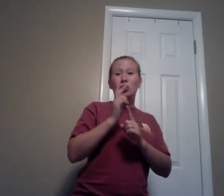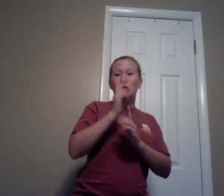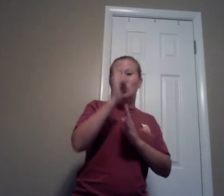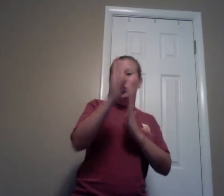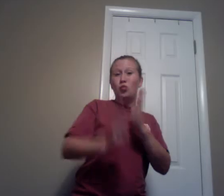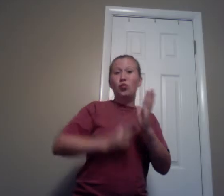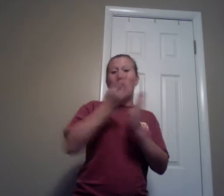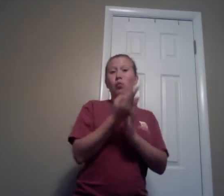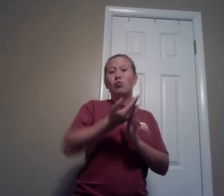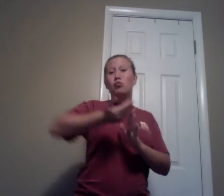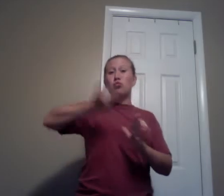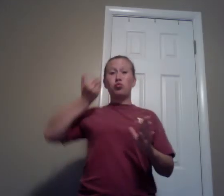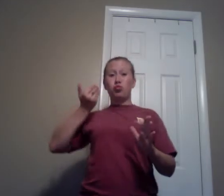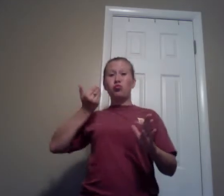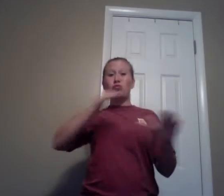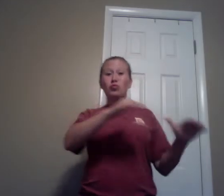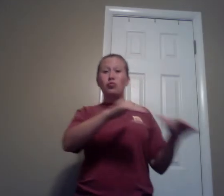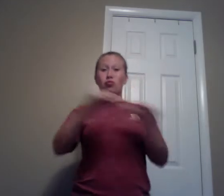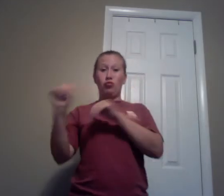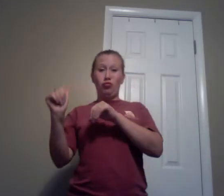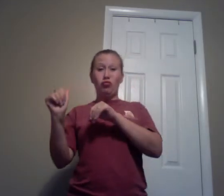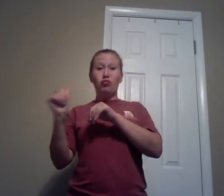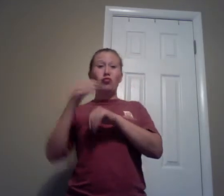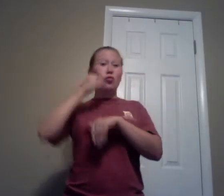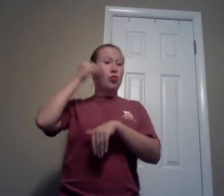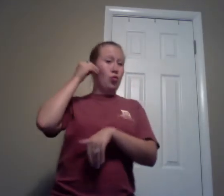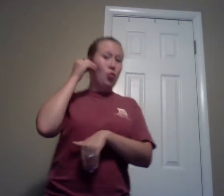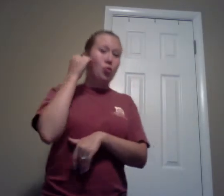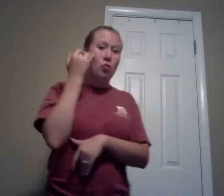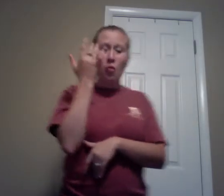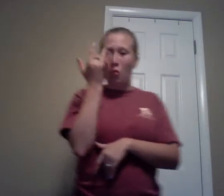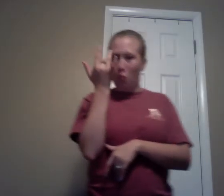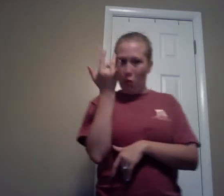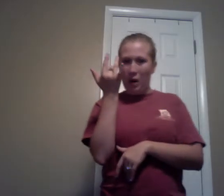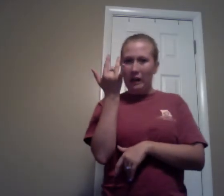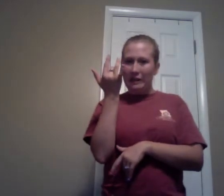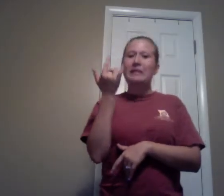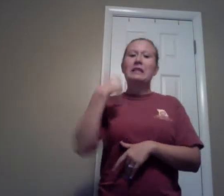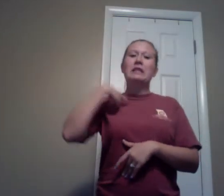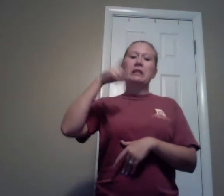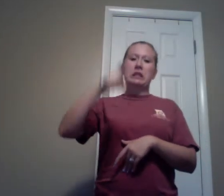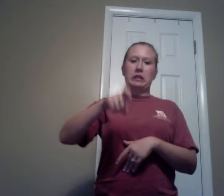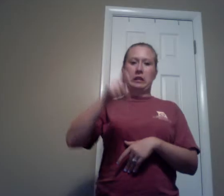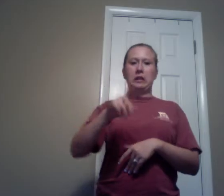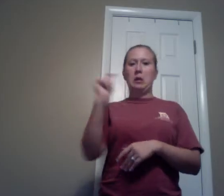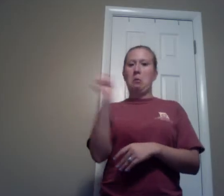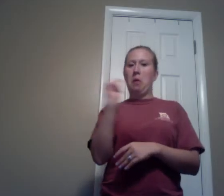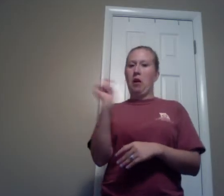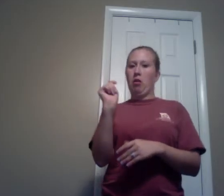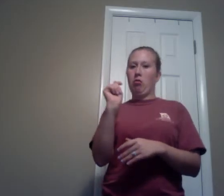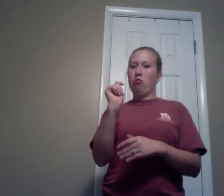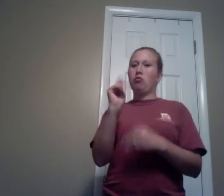house, because you want it to move through you while you still have a bathroom handy, and not while you've gotten in the car